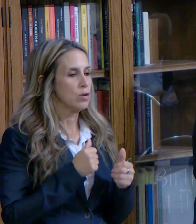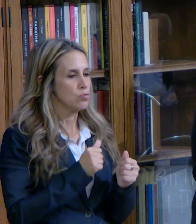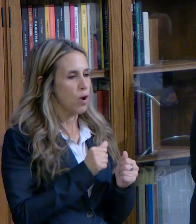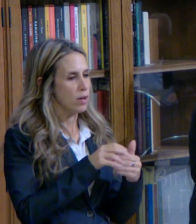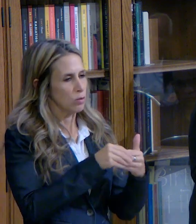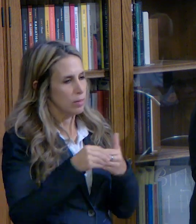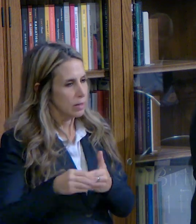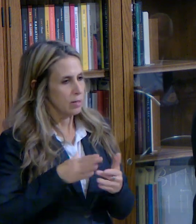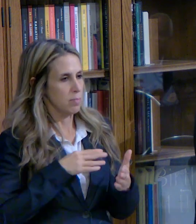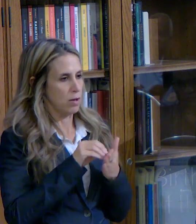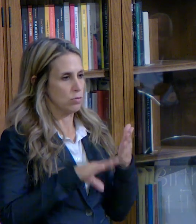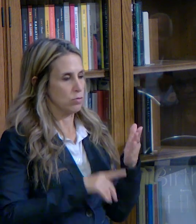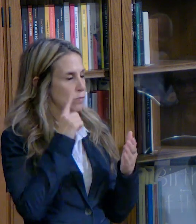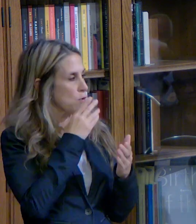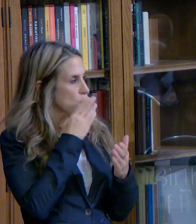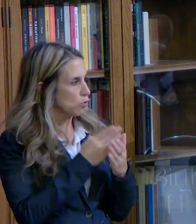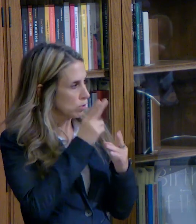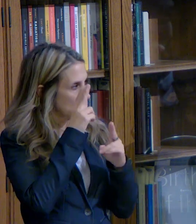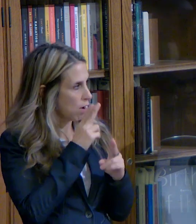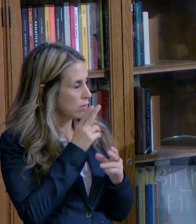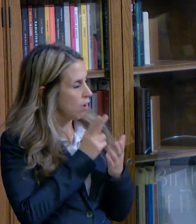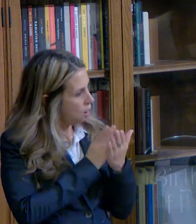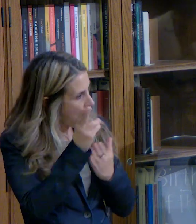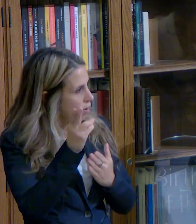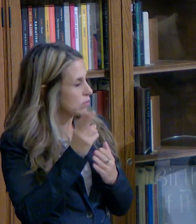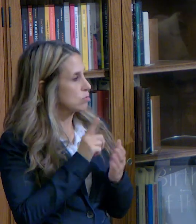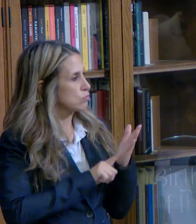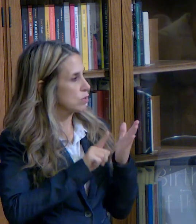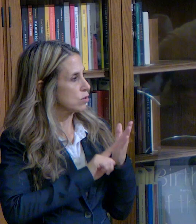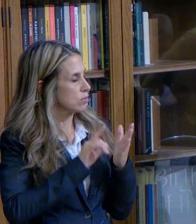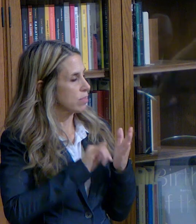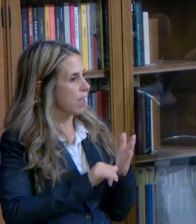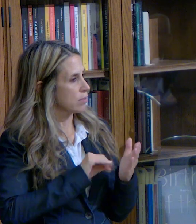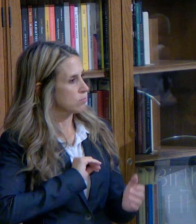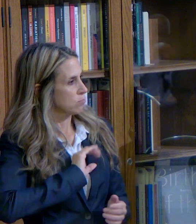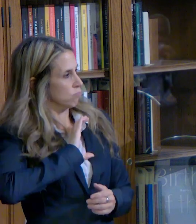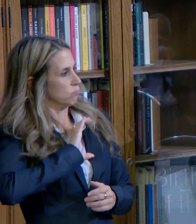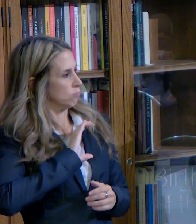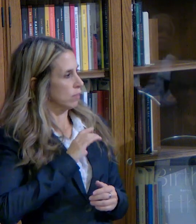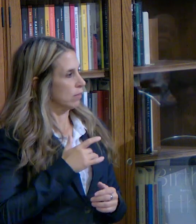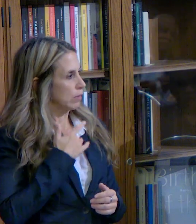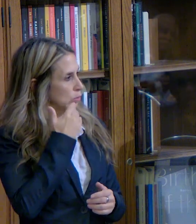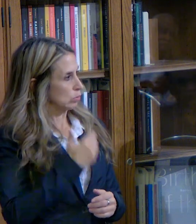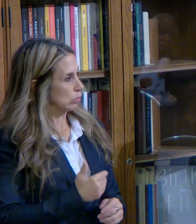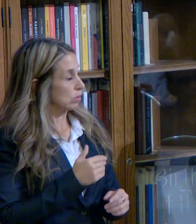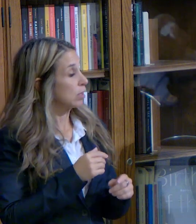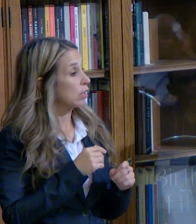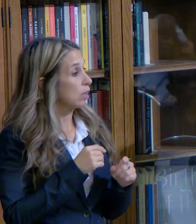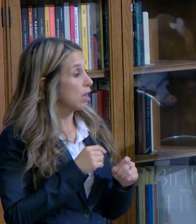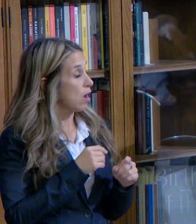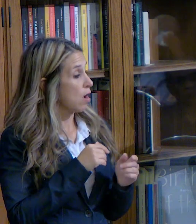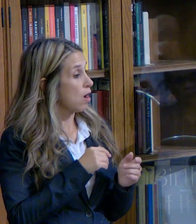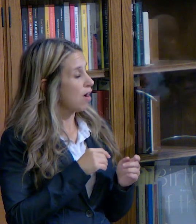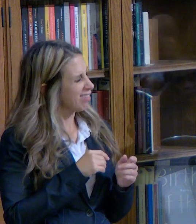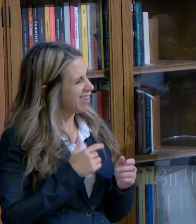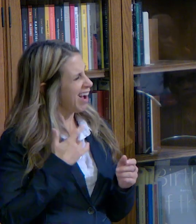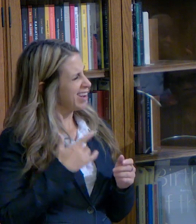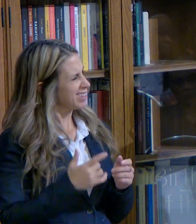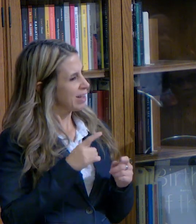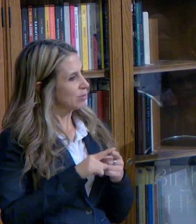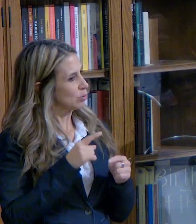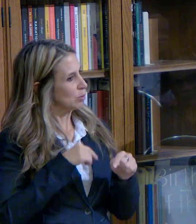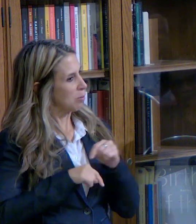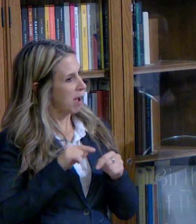good honest research is rewarding I still often defer to I guess old school